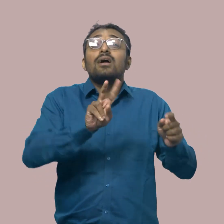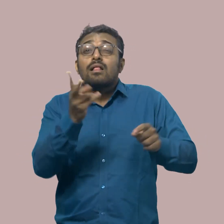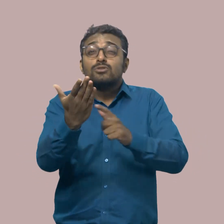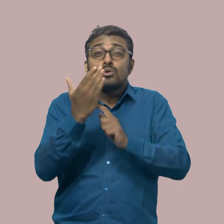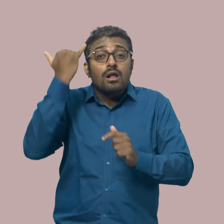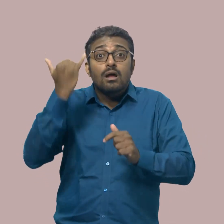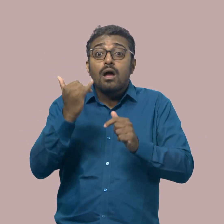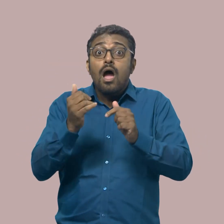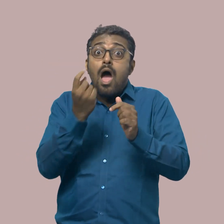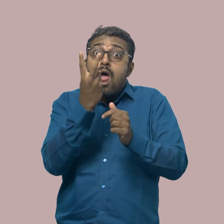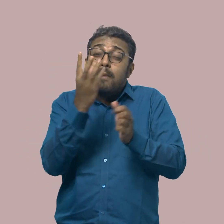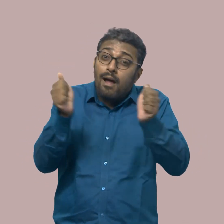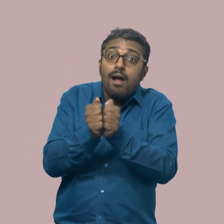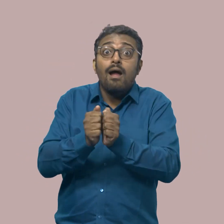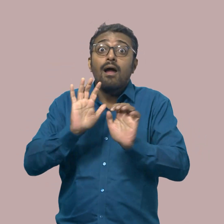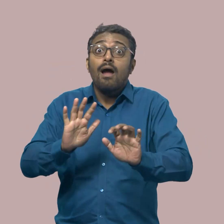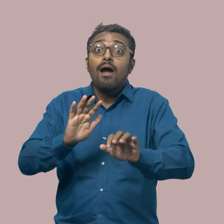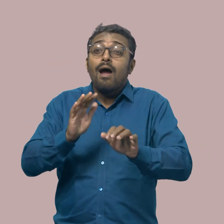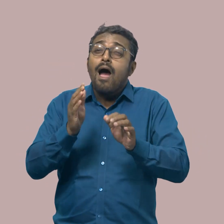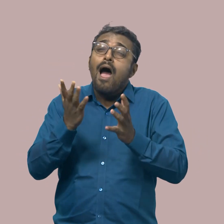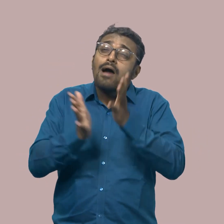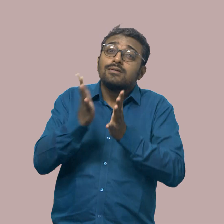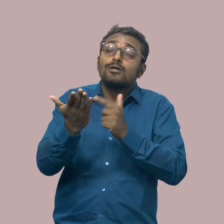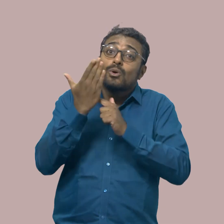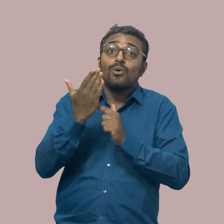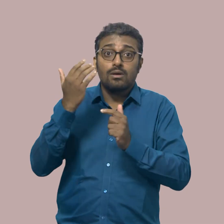Try to identify 3 such signs.